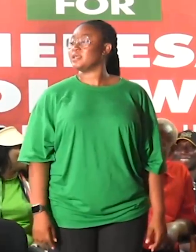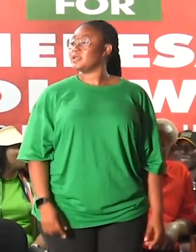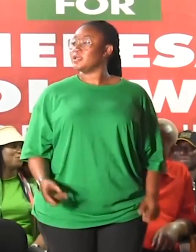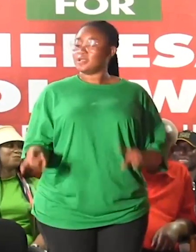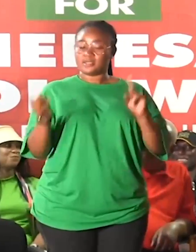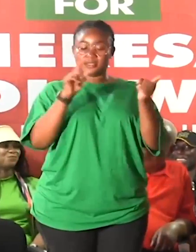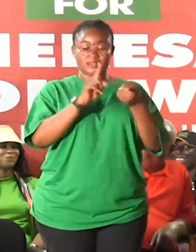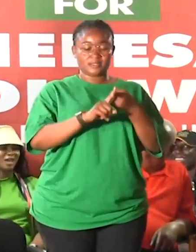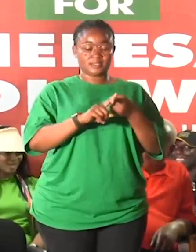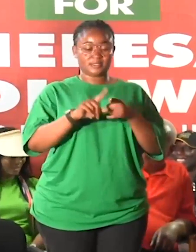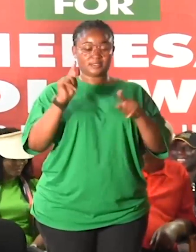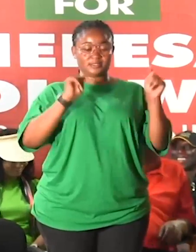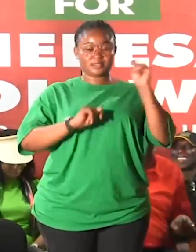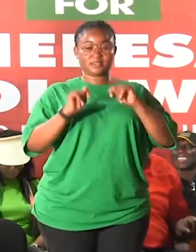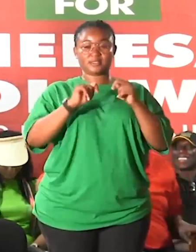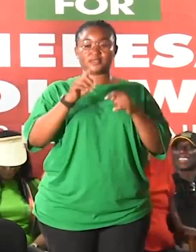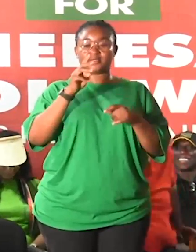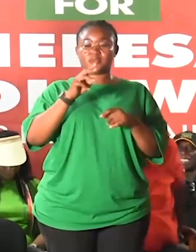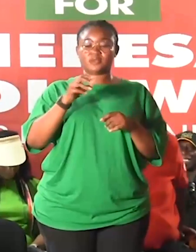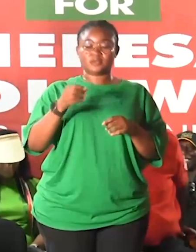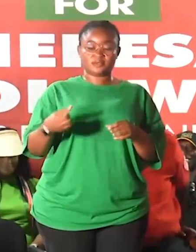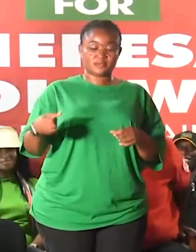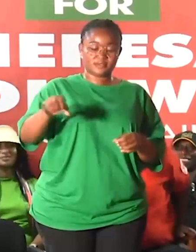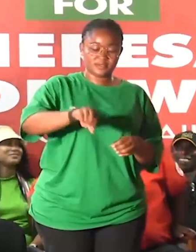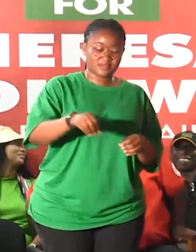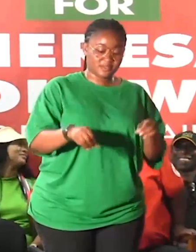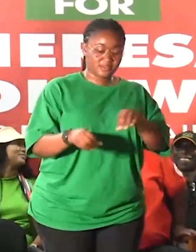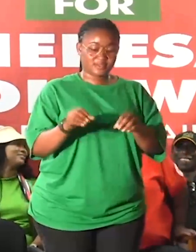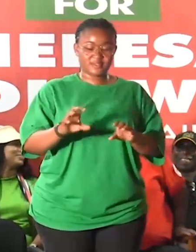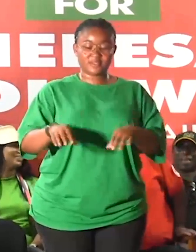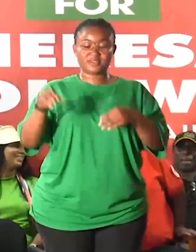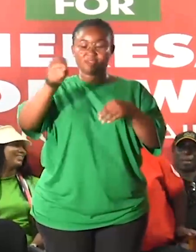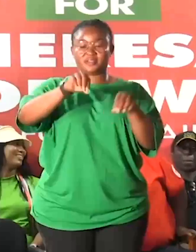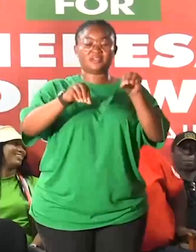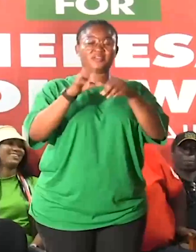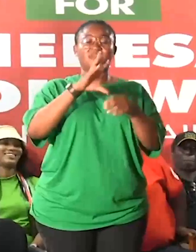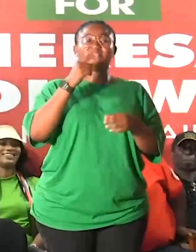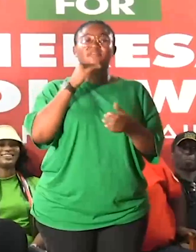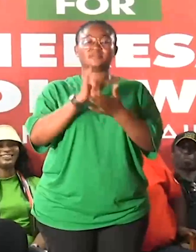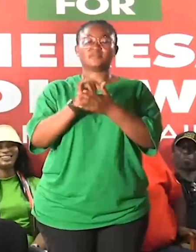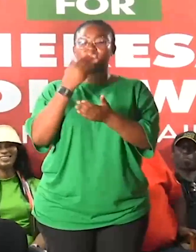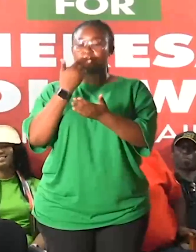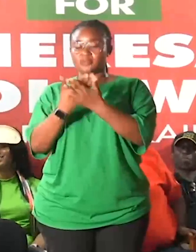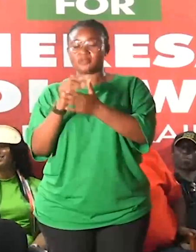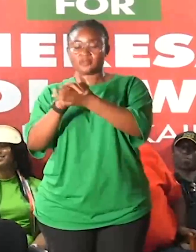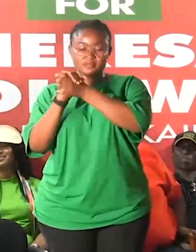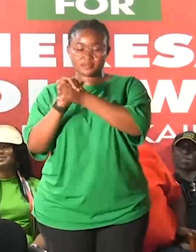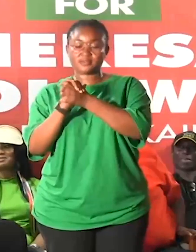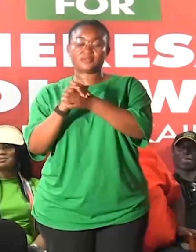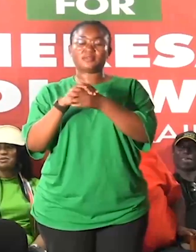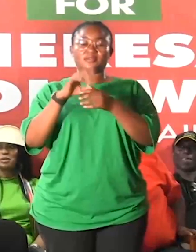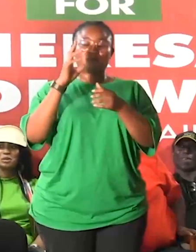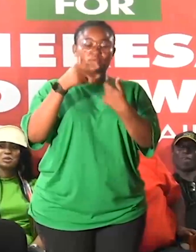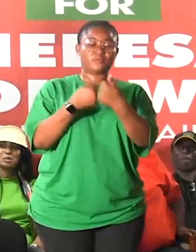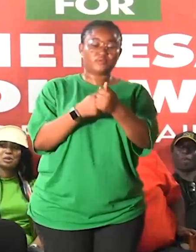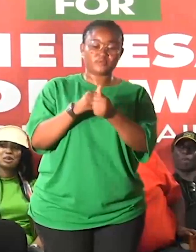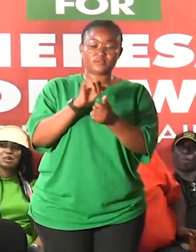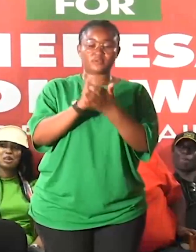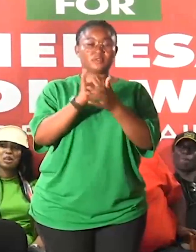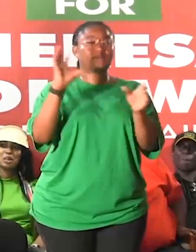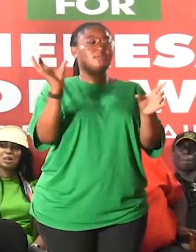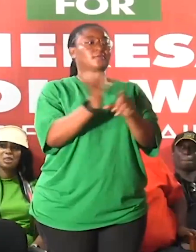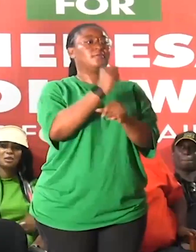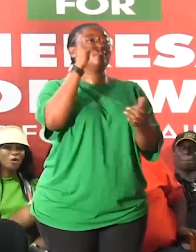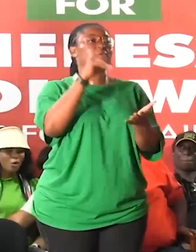oko busum ha ni eshe ensa eku wa busum noso kase wa ya adie ya busum nube di wechi na we di